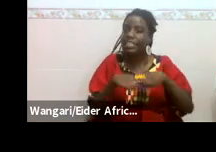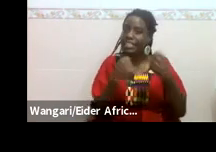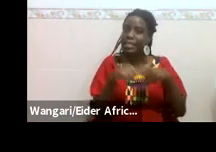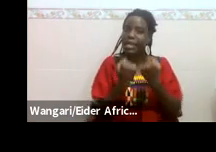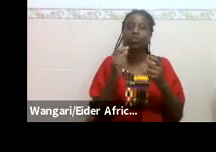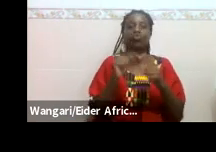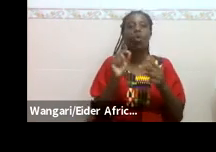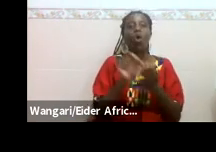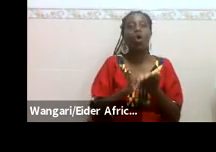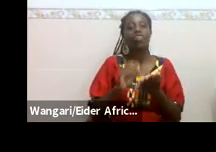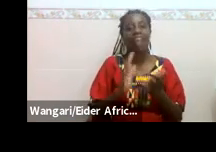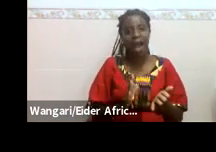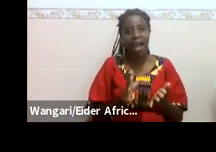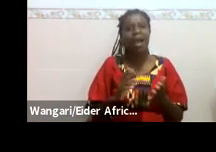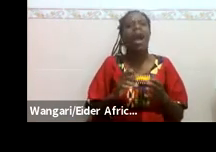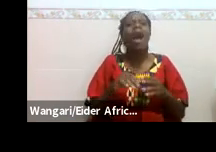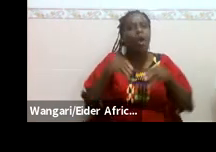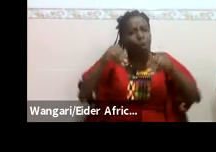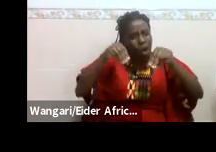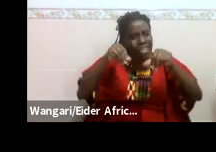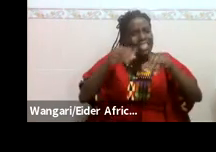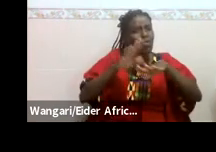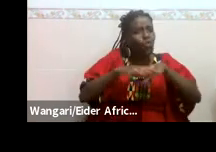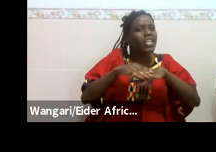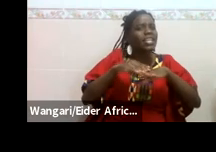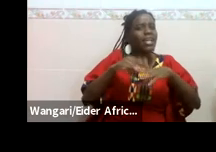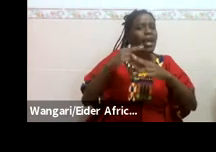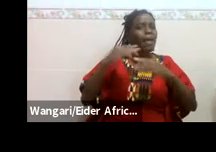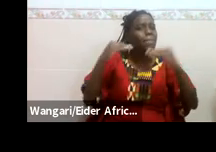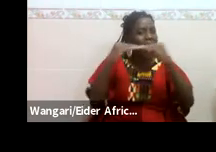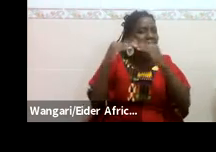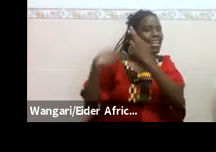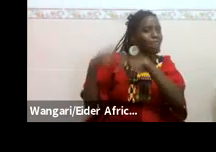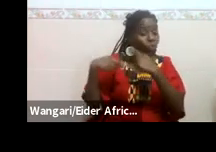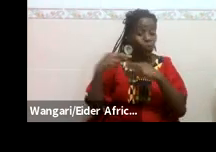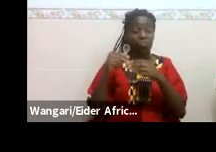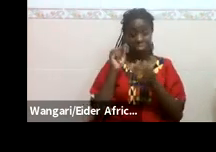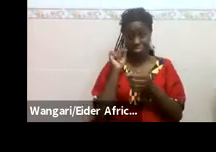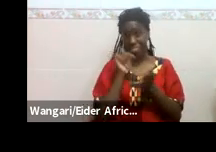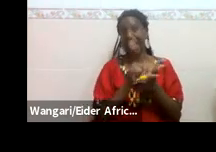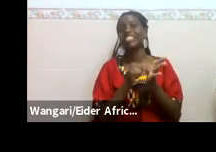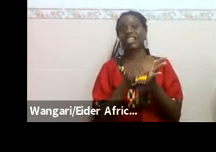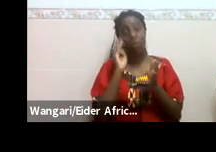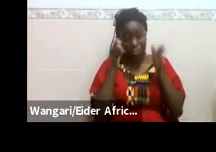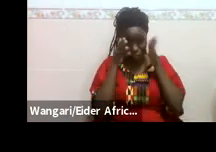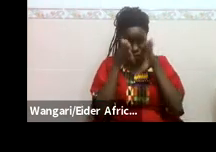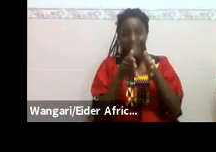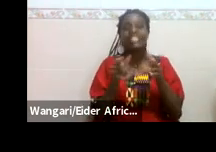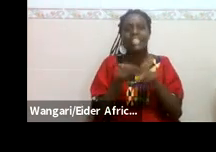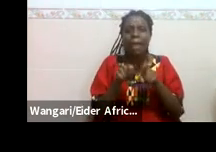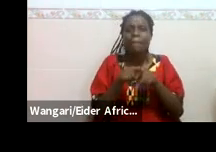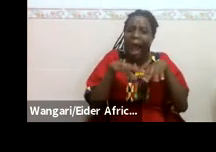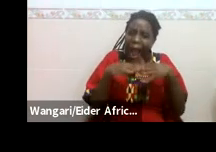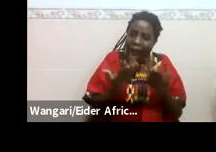trait for a good peer review. And so providing feedback that can actually have suggestions for the authors on how